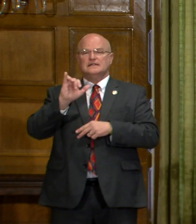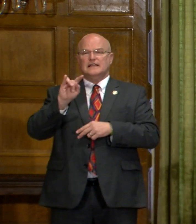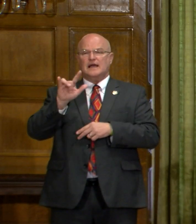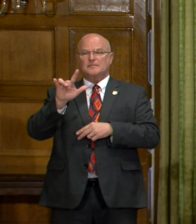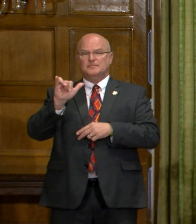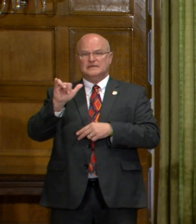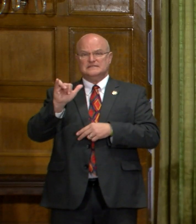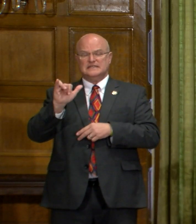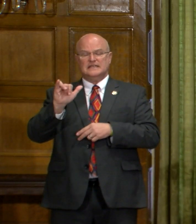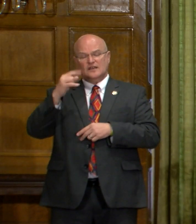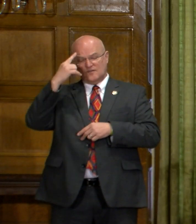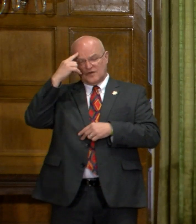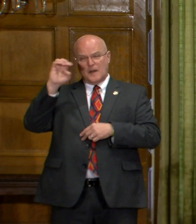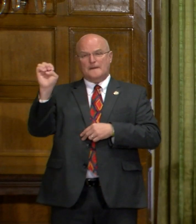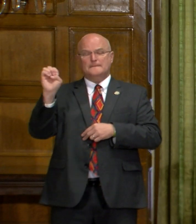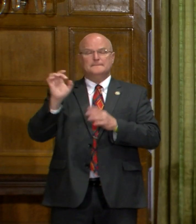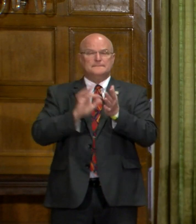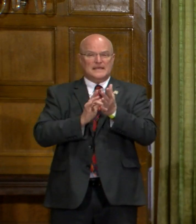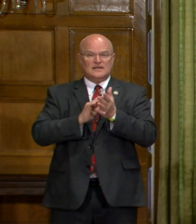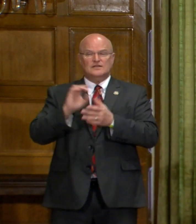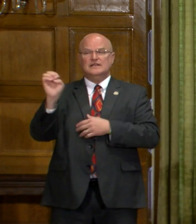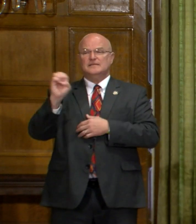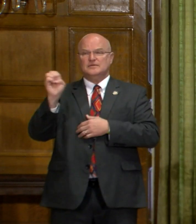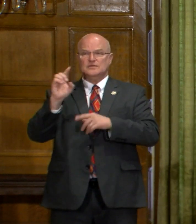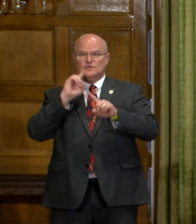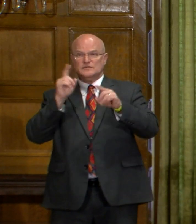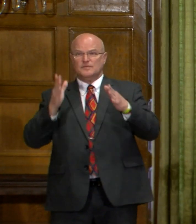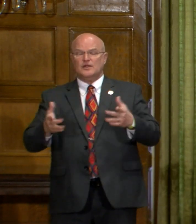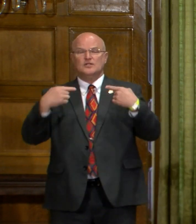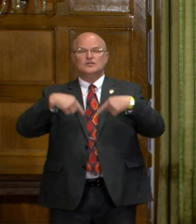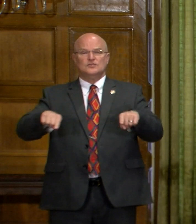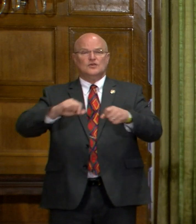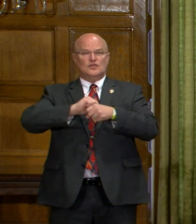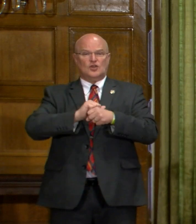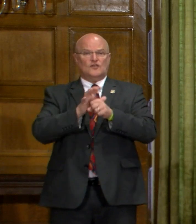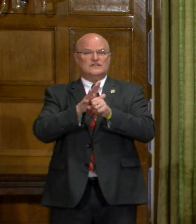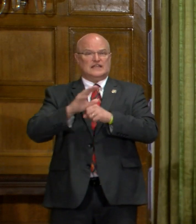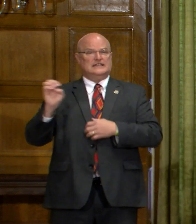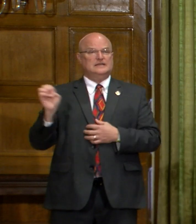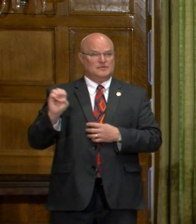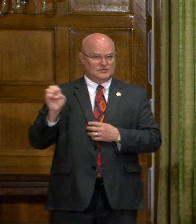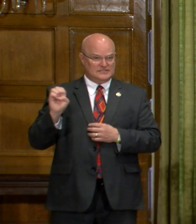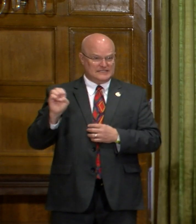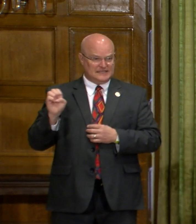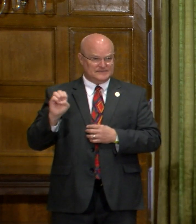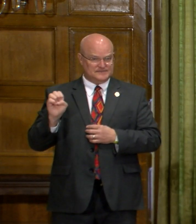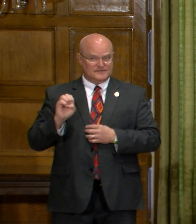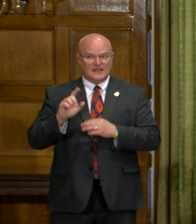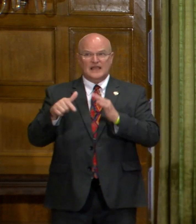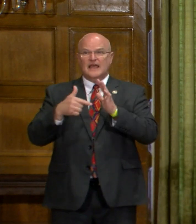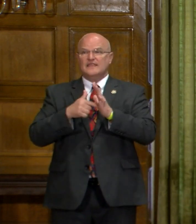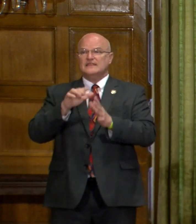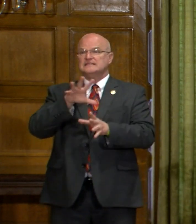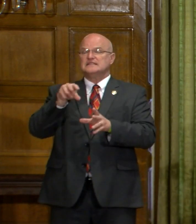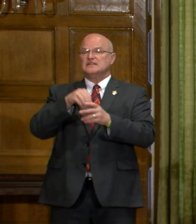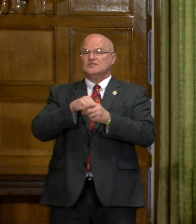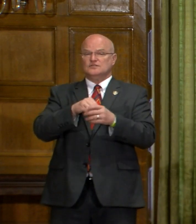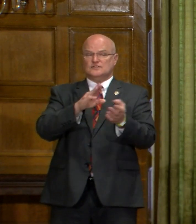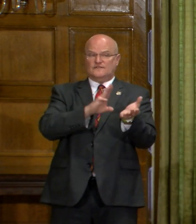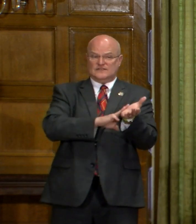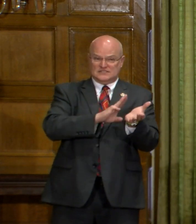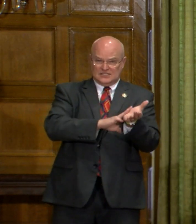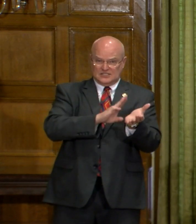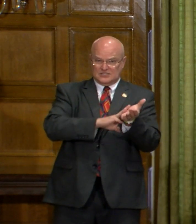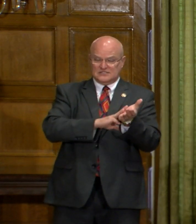immunity for medical emergency responders during the COVID-19 emergency. This includes